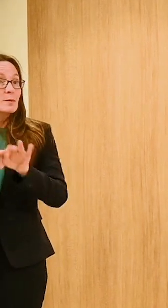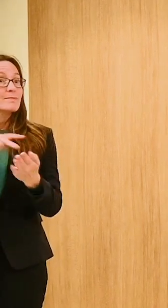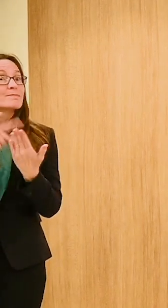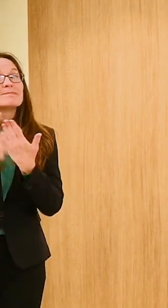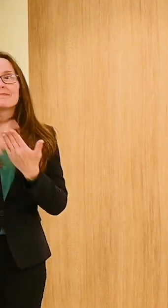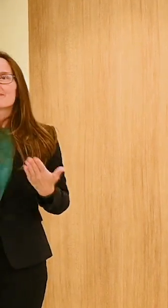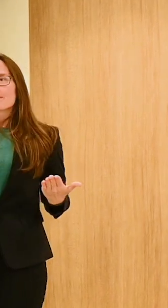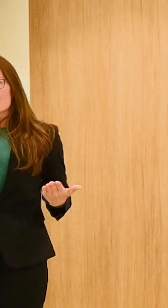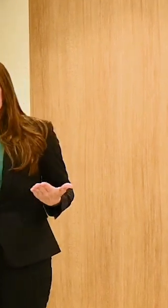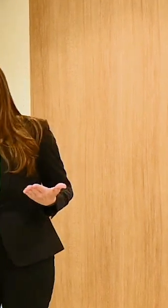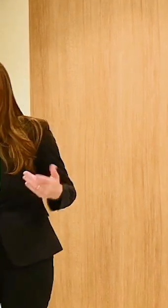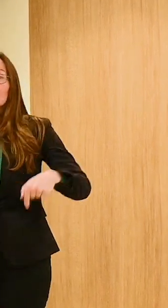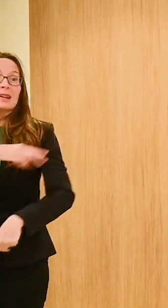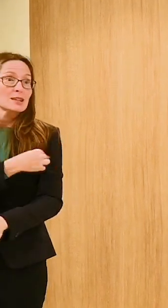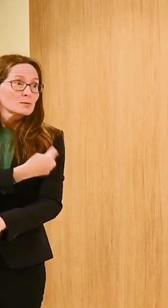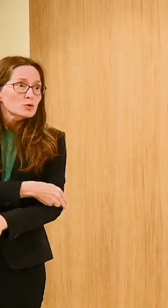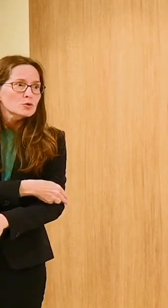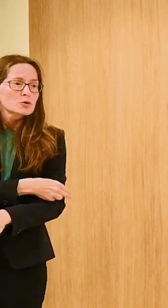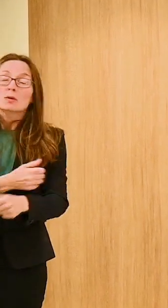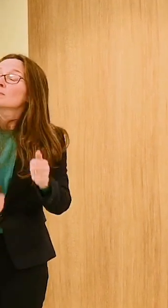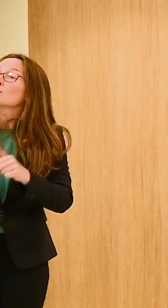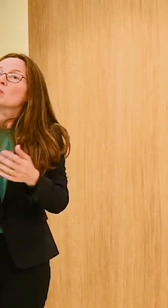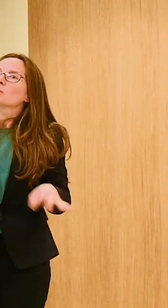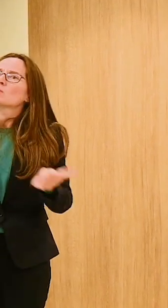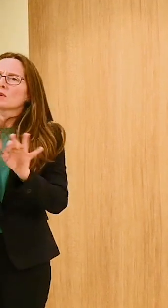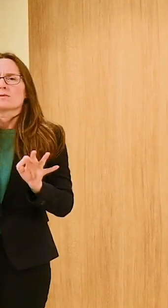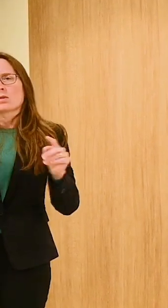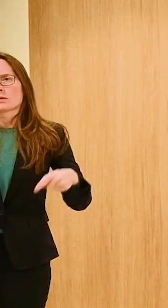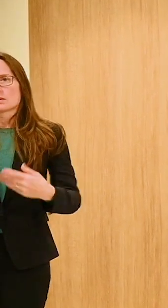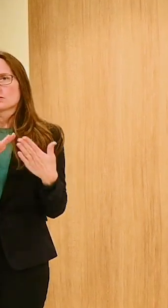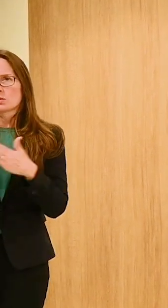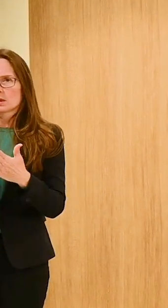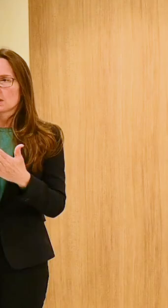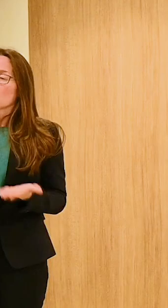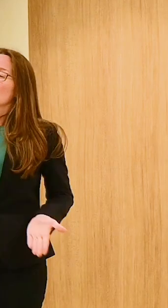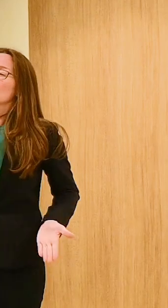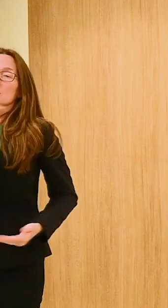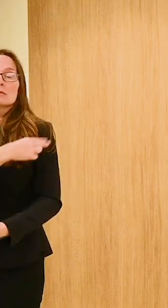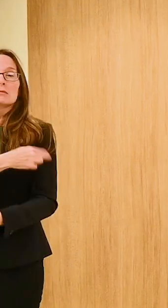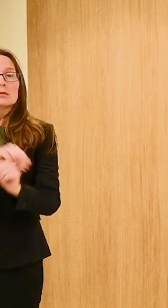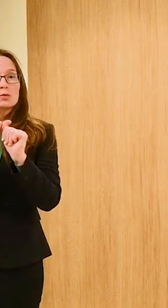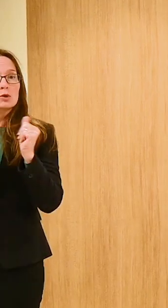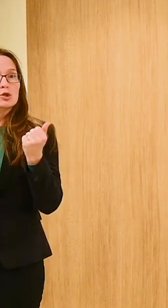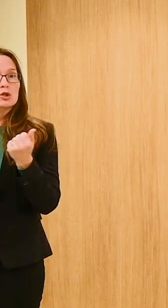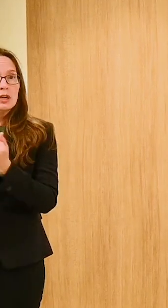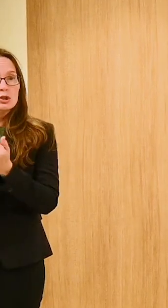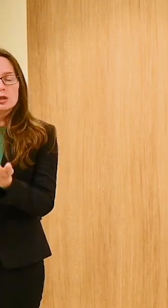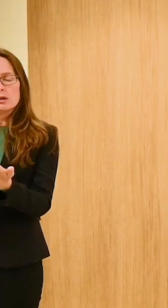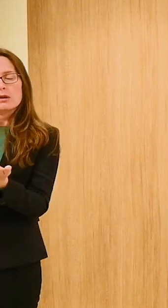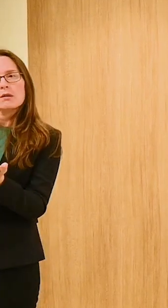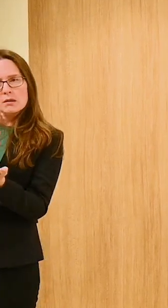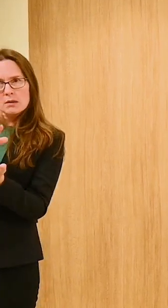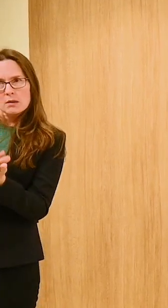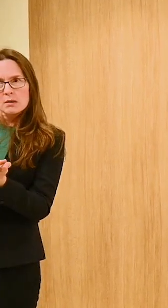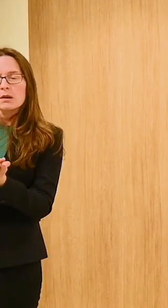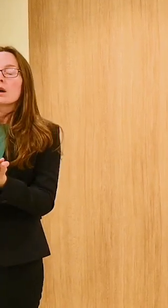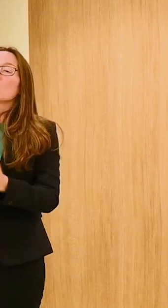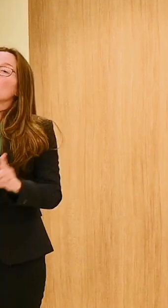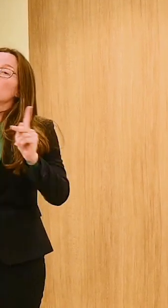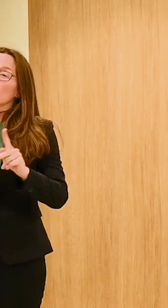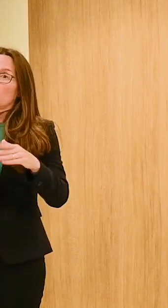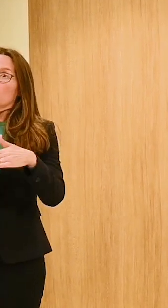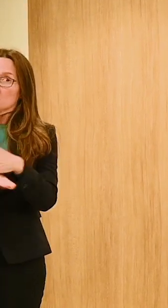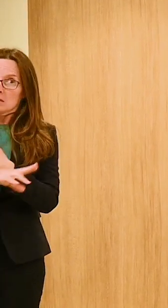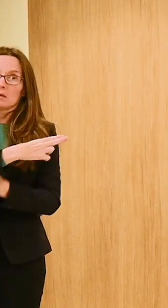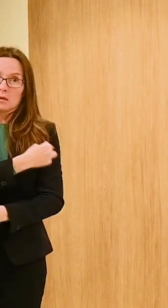most importantly, our community. The Maryland Hospital Association reports that hospital visits for behavioral health